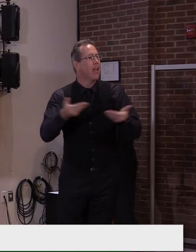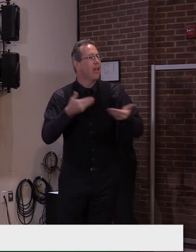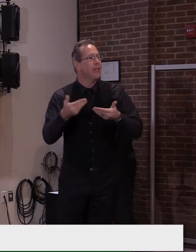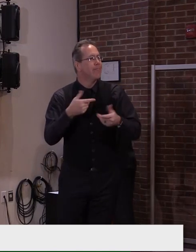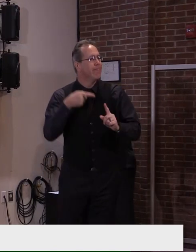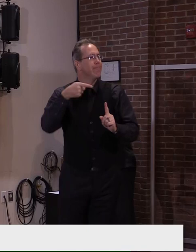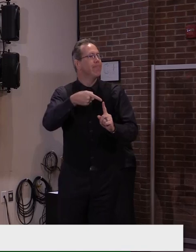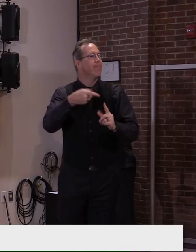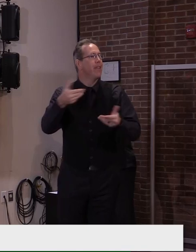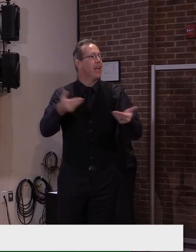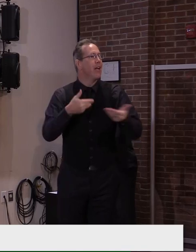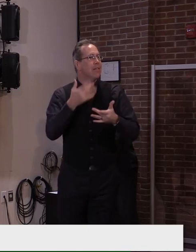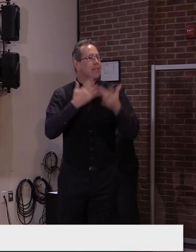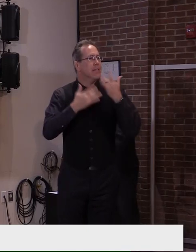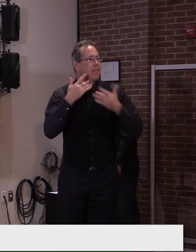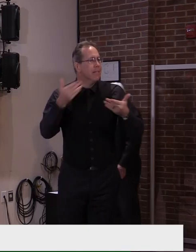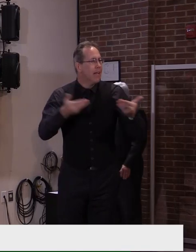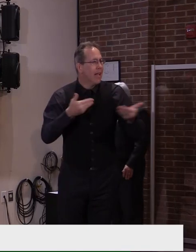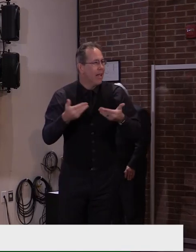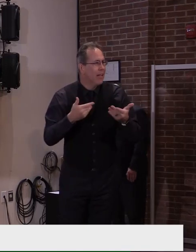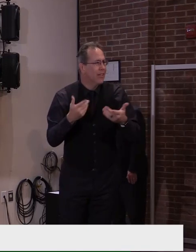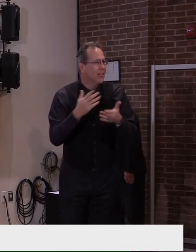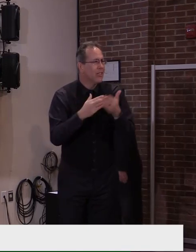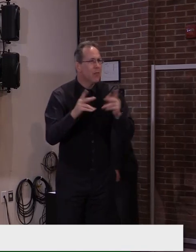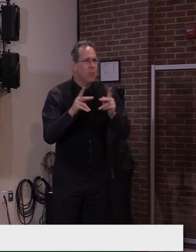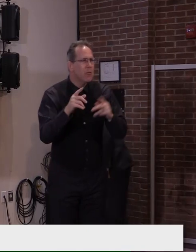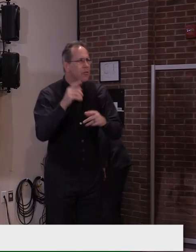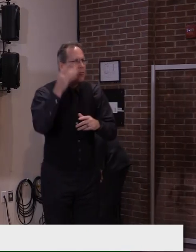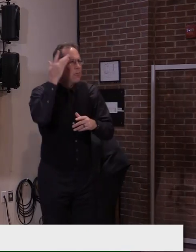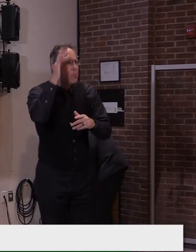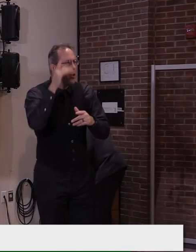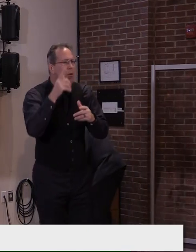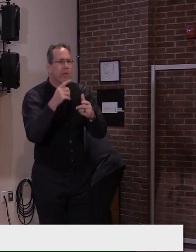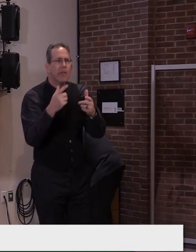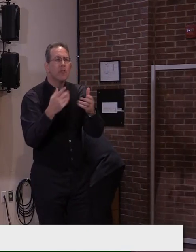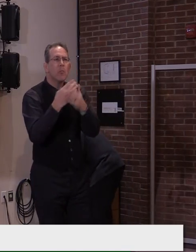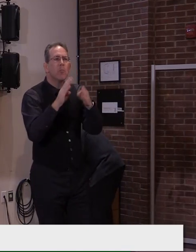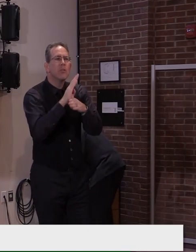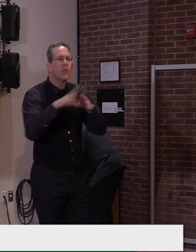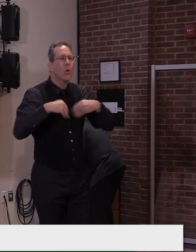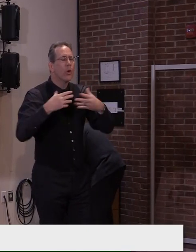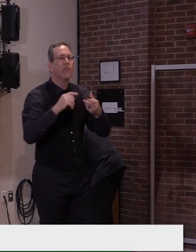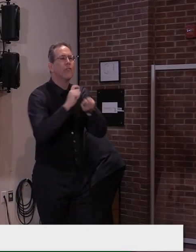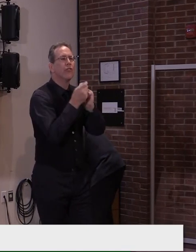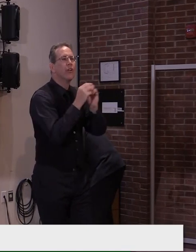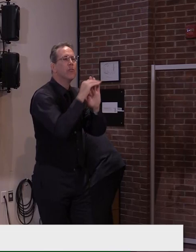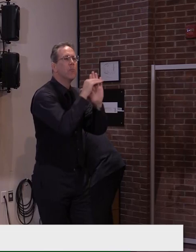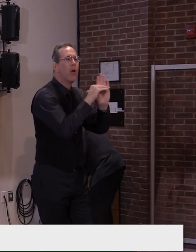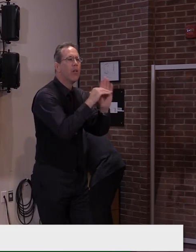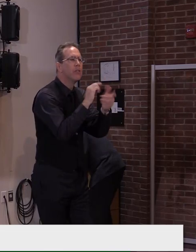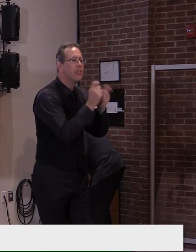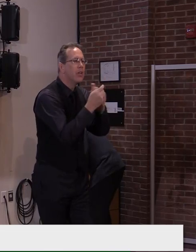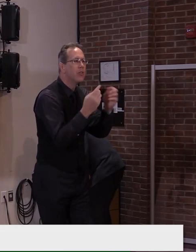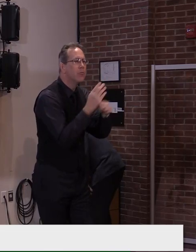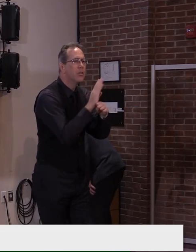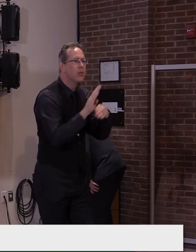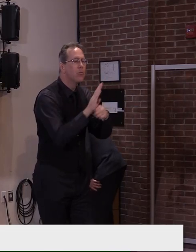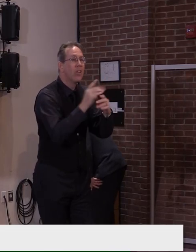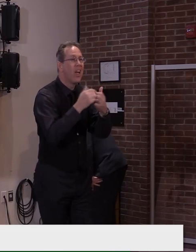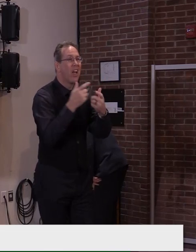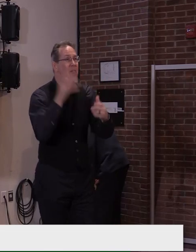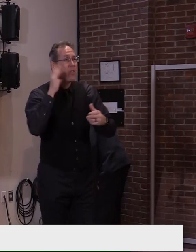models a little bit and tried to make it work, but still really, really searching for more help because they would like to take on more and grow more.